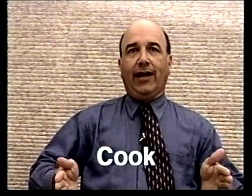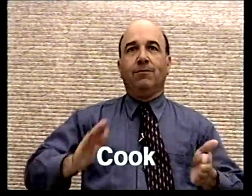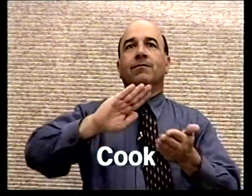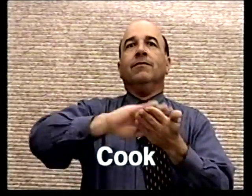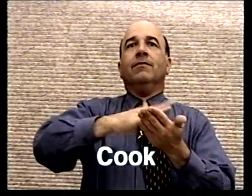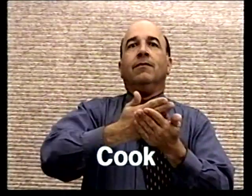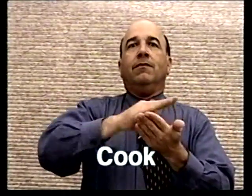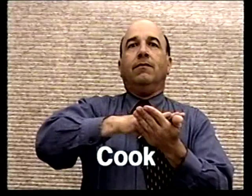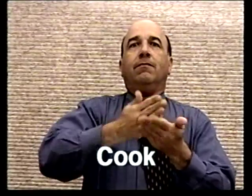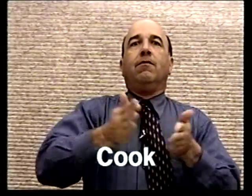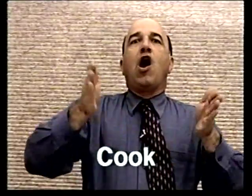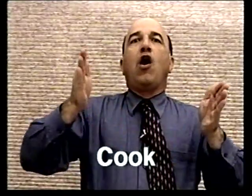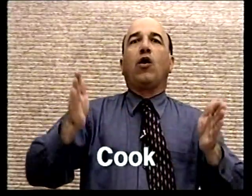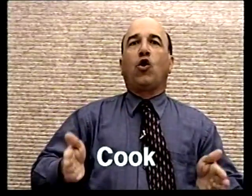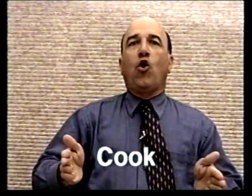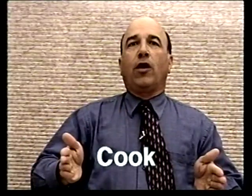side. Cook.